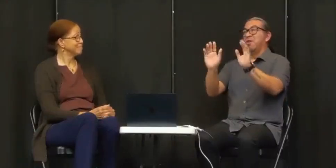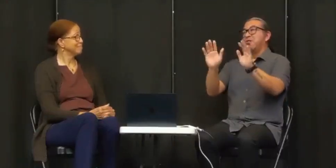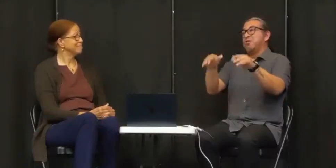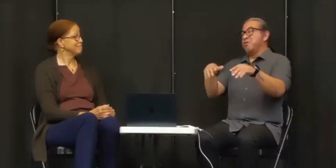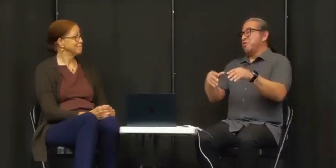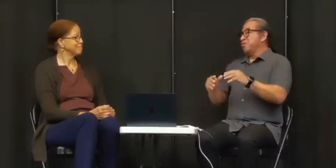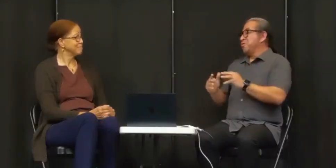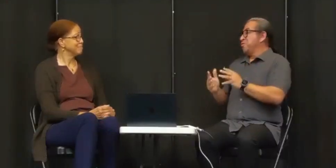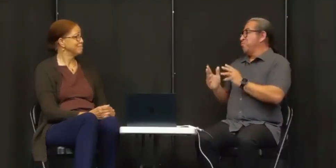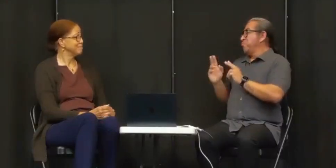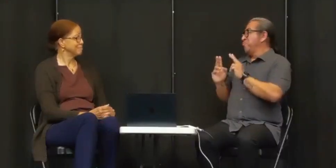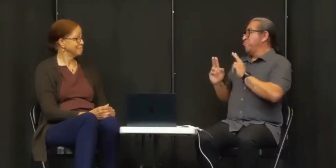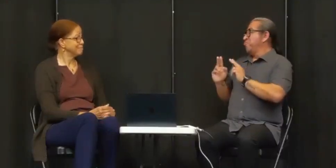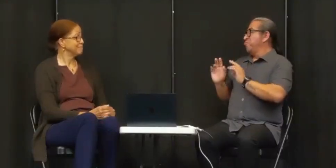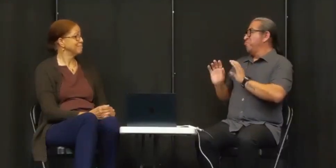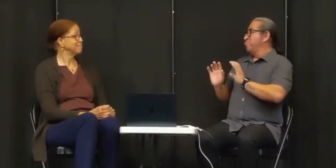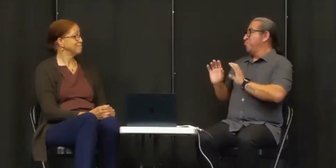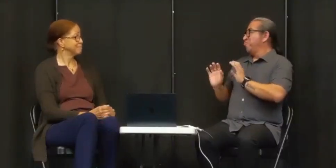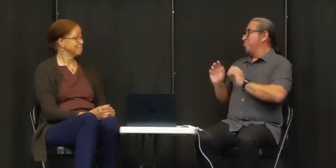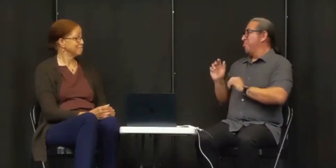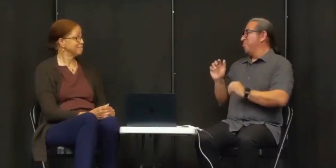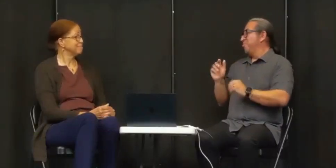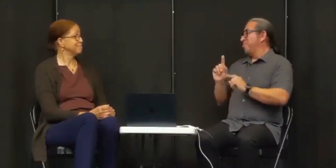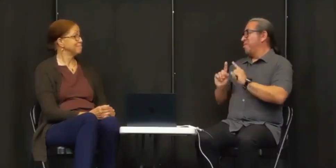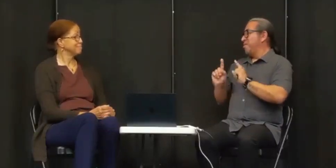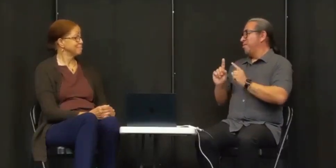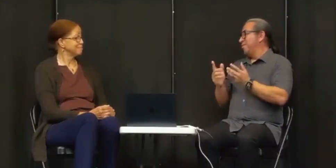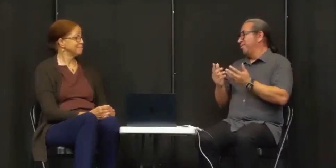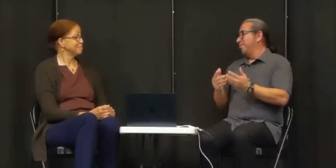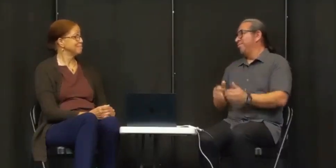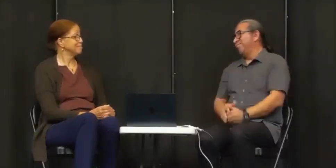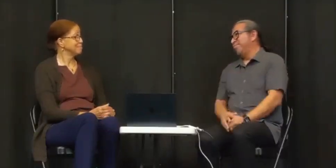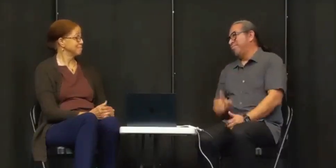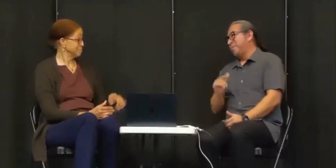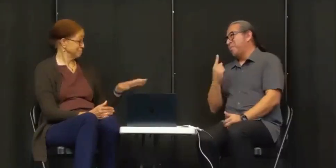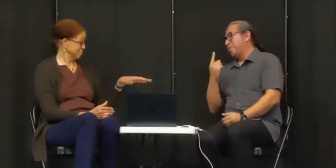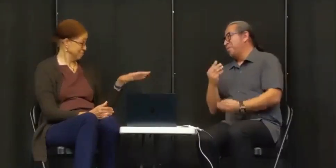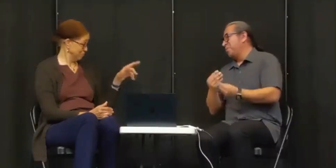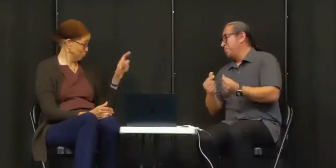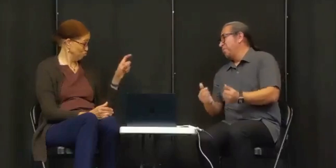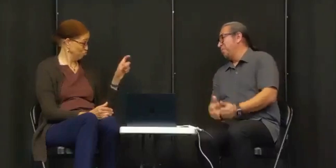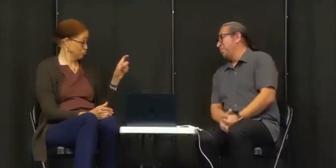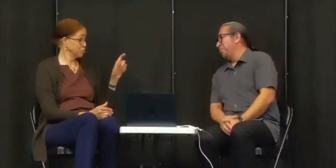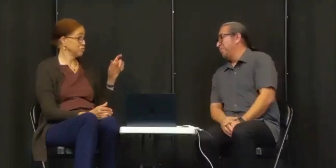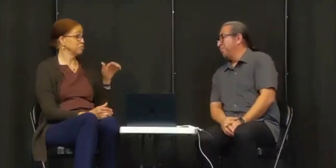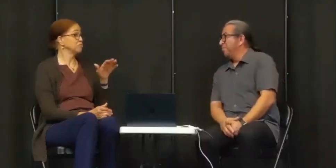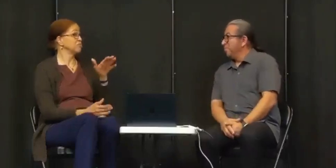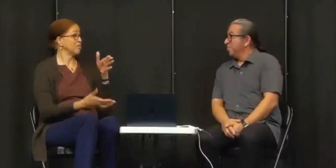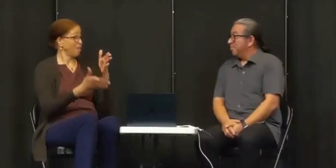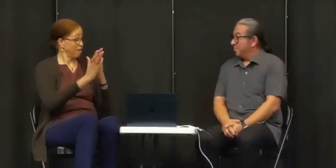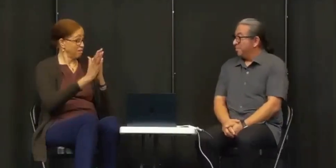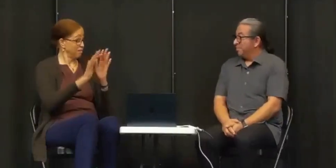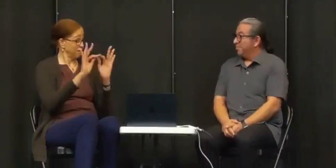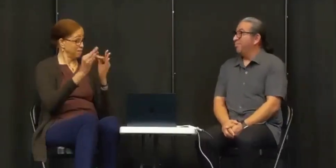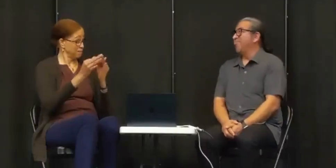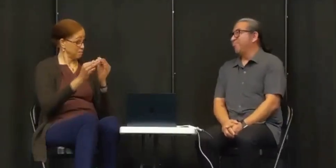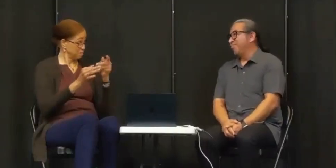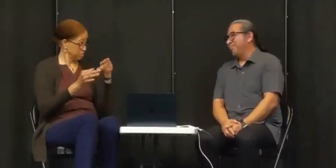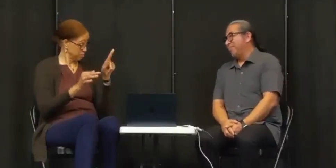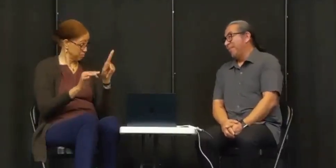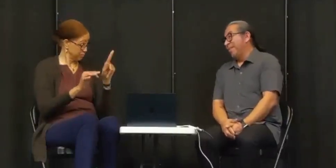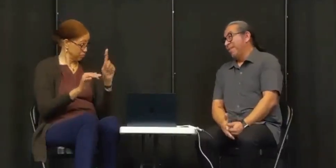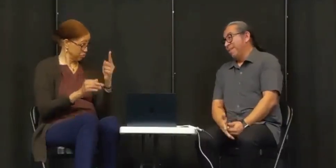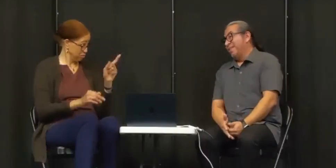friend. So if they don't feel like trying to go through, they can have a chat with the person they brought. That's another solution.